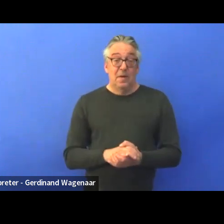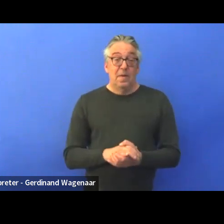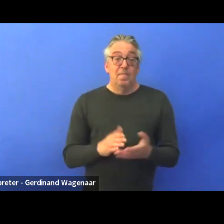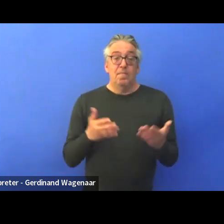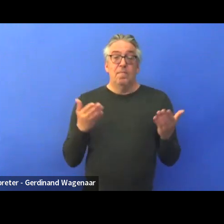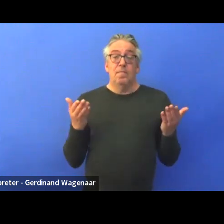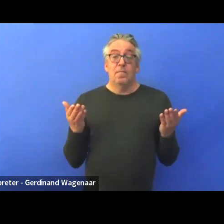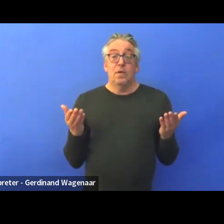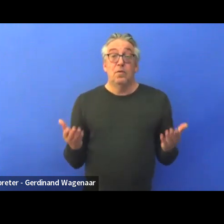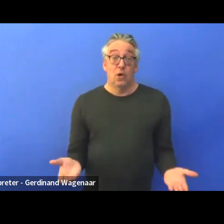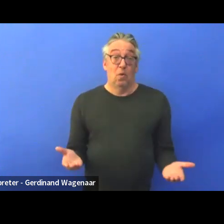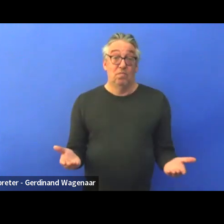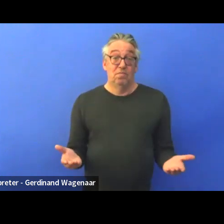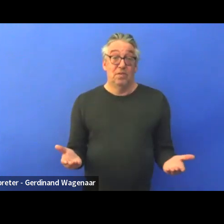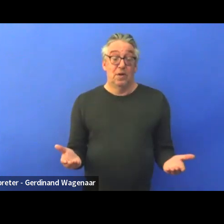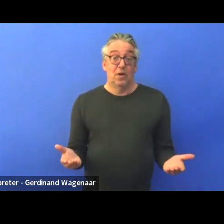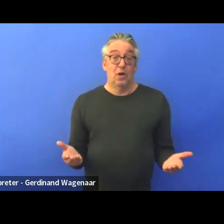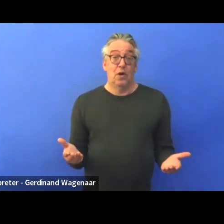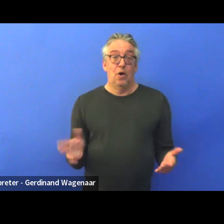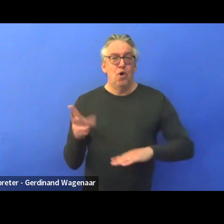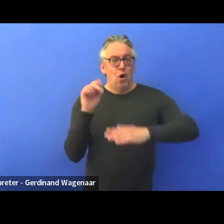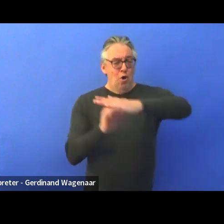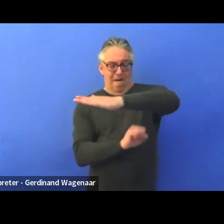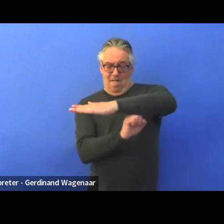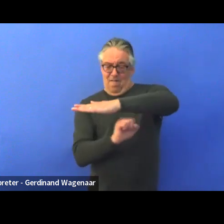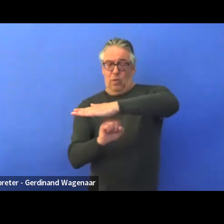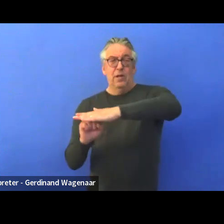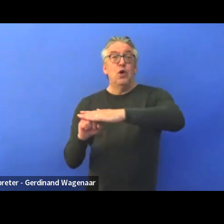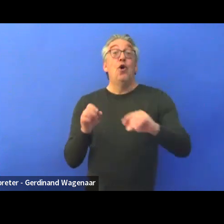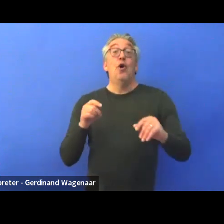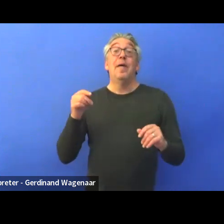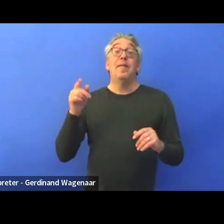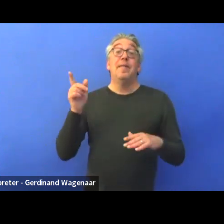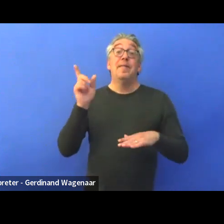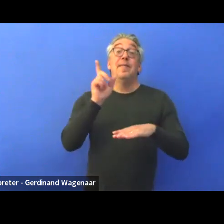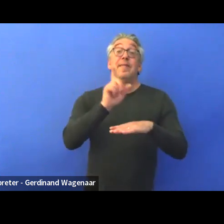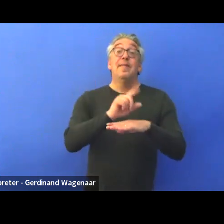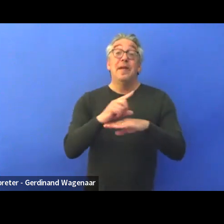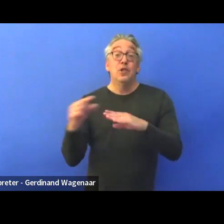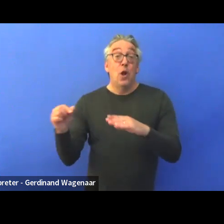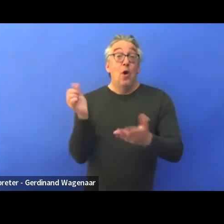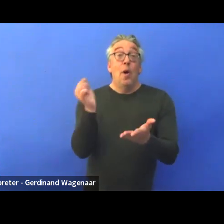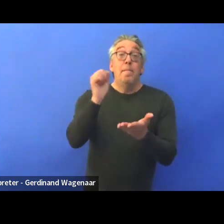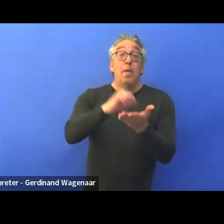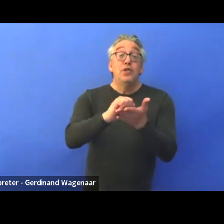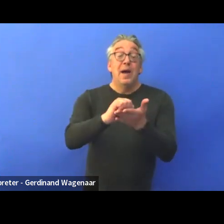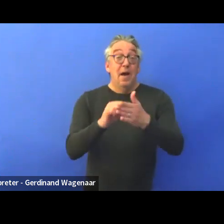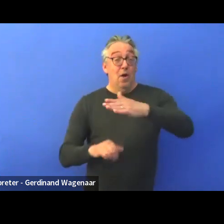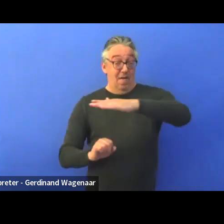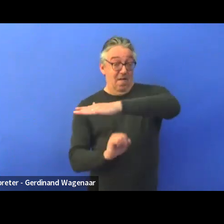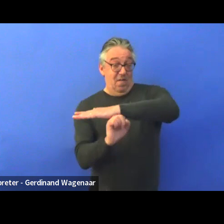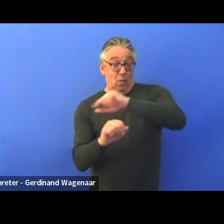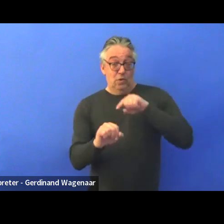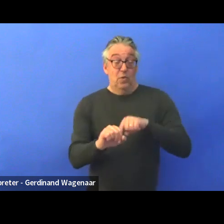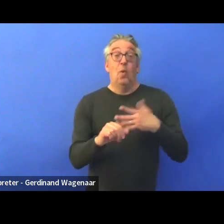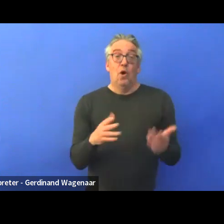So as I mentioned, the foundation for digital publishing is EPUB. It's the format that was developed